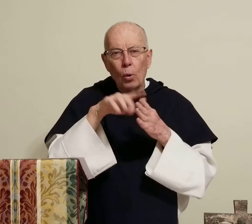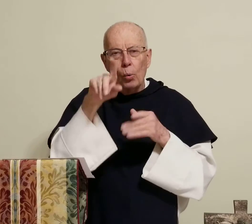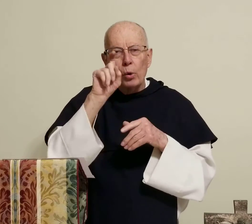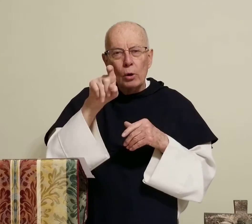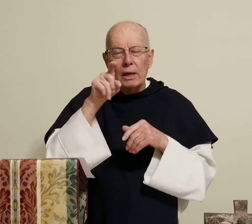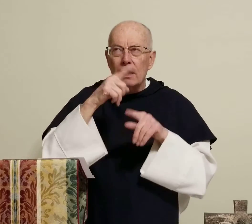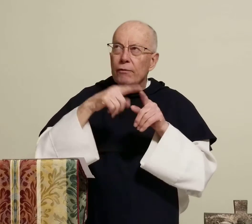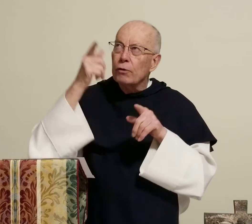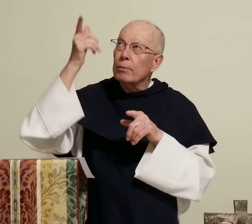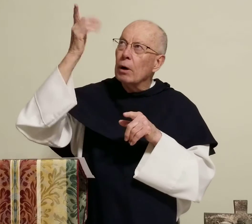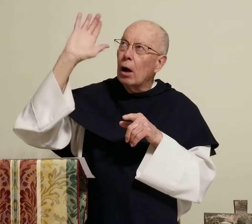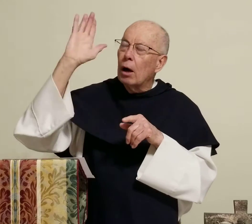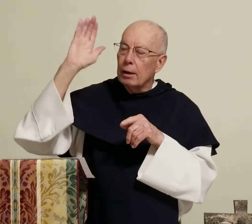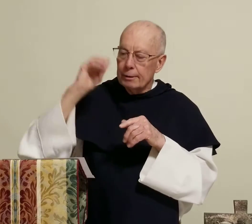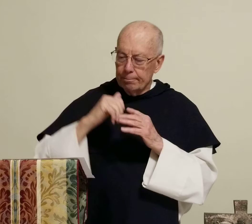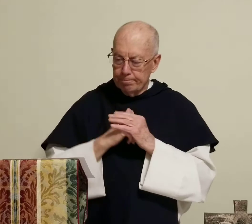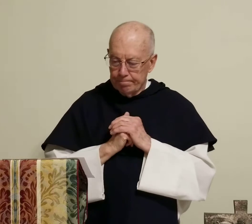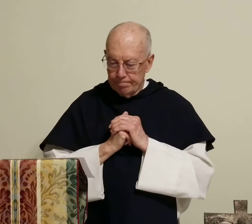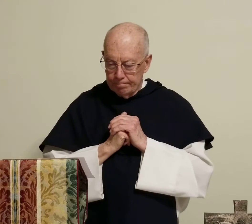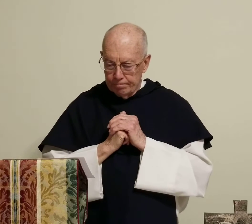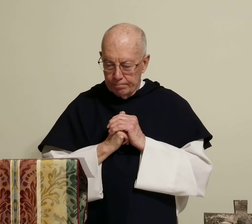what you need from God.